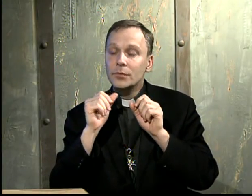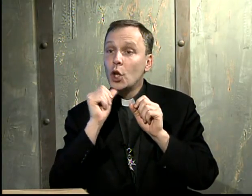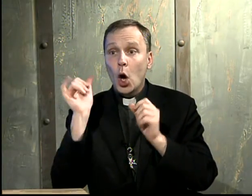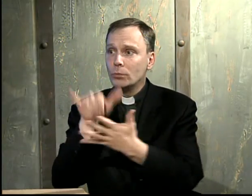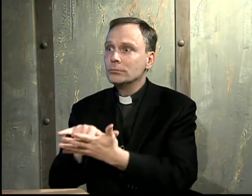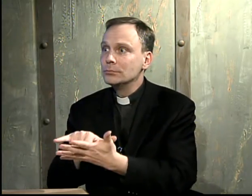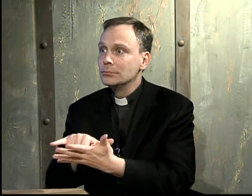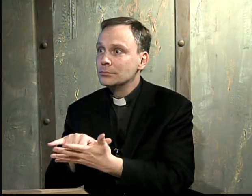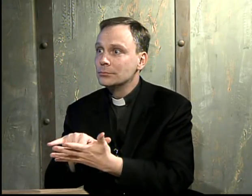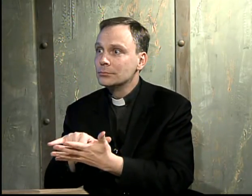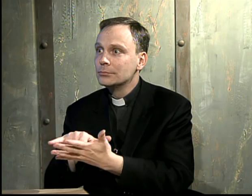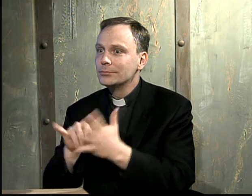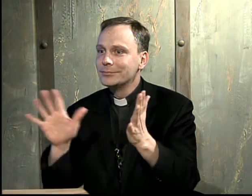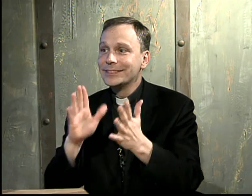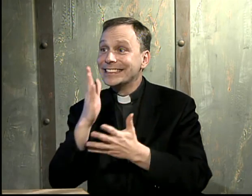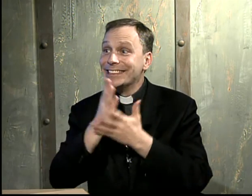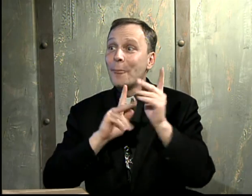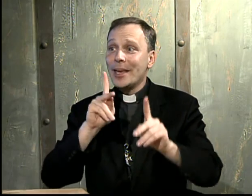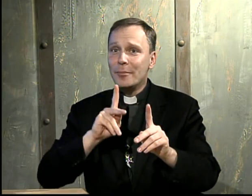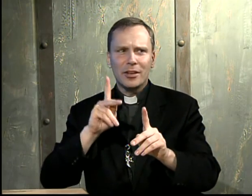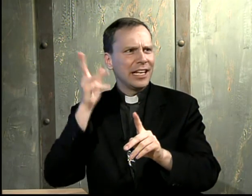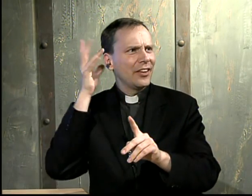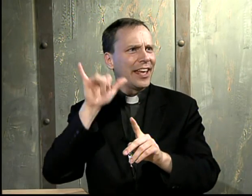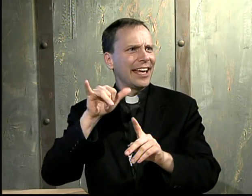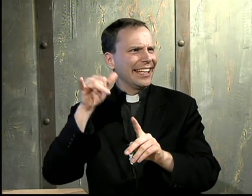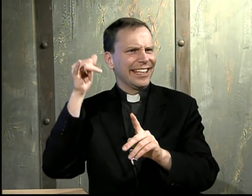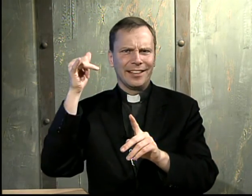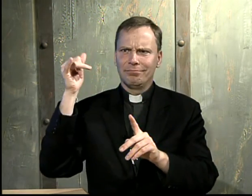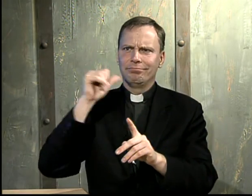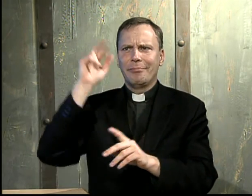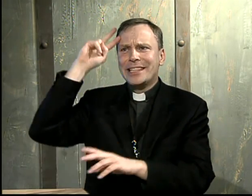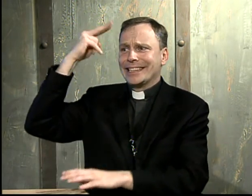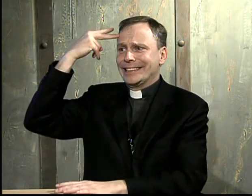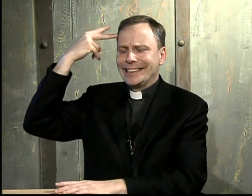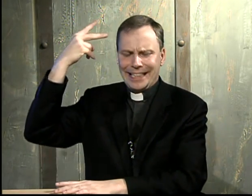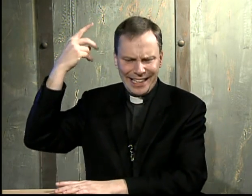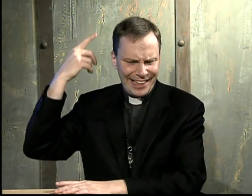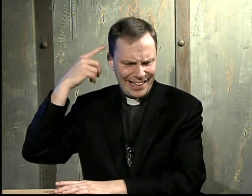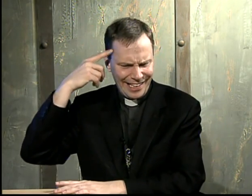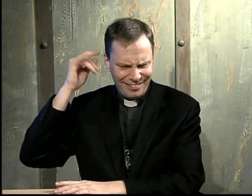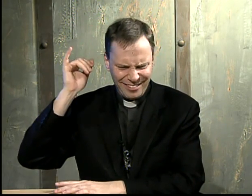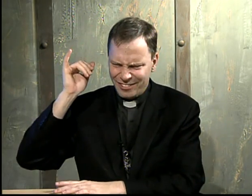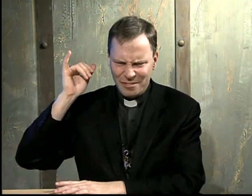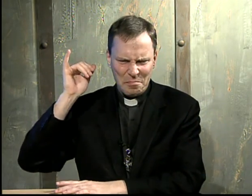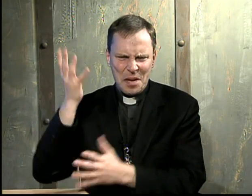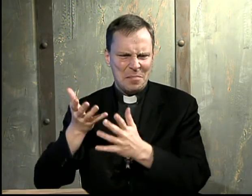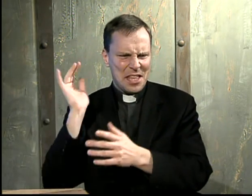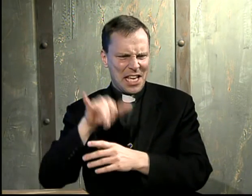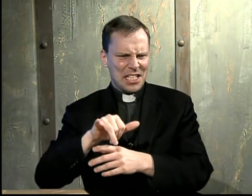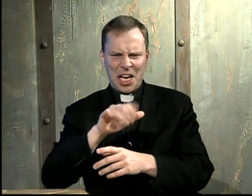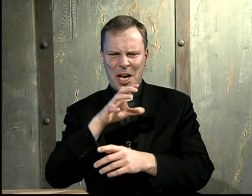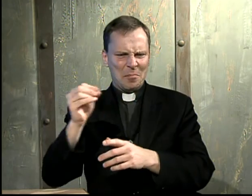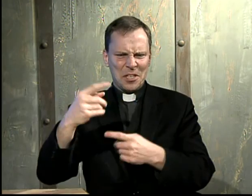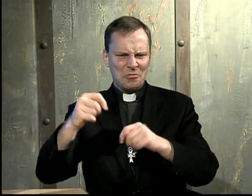123, don't hang up. Some people hear that and misunderstand